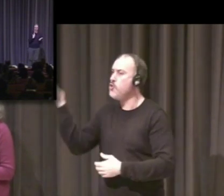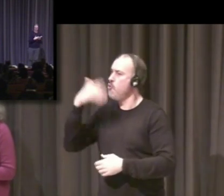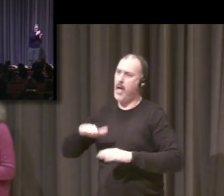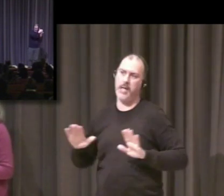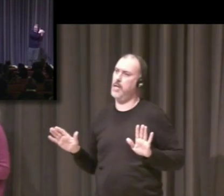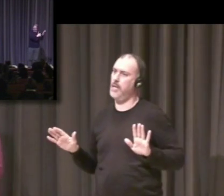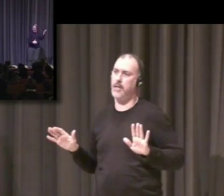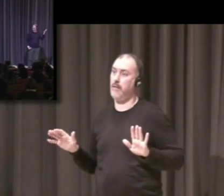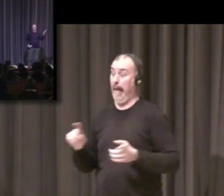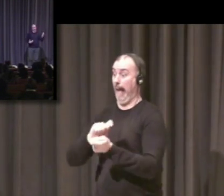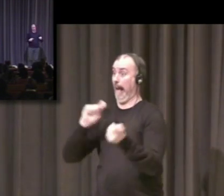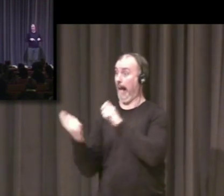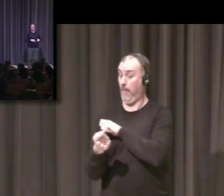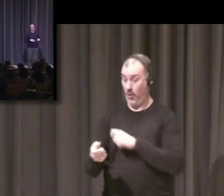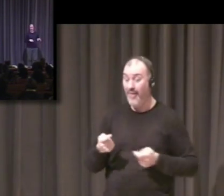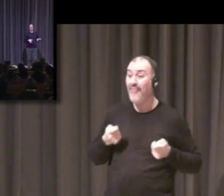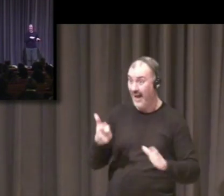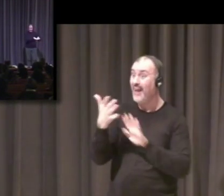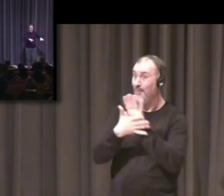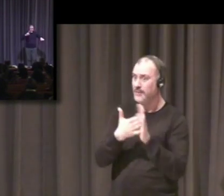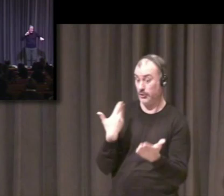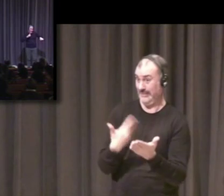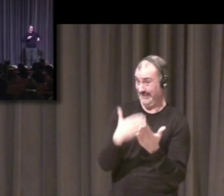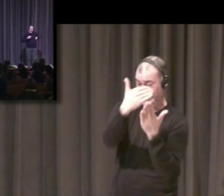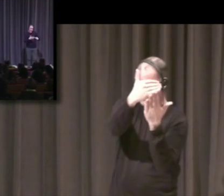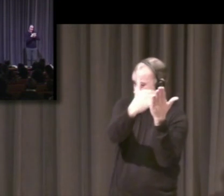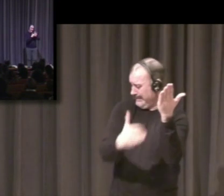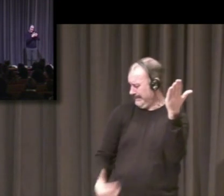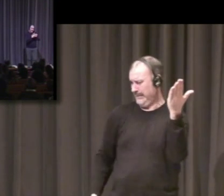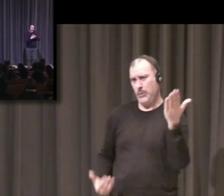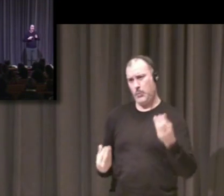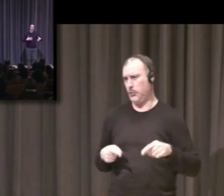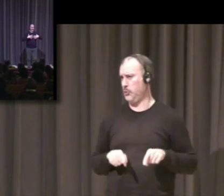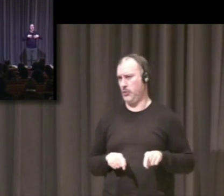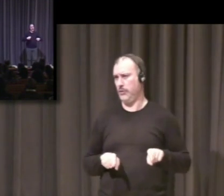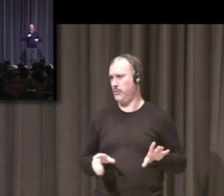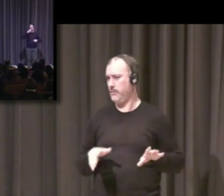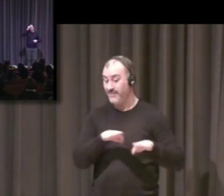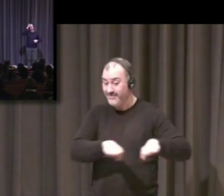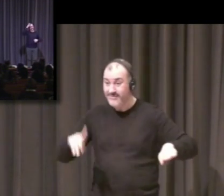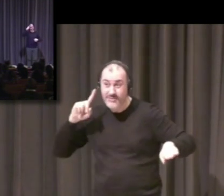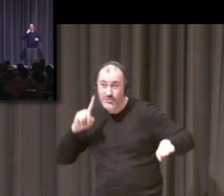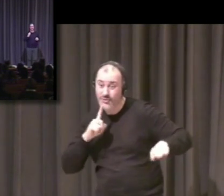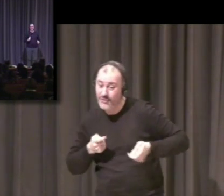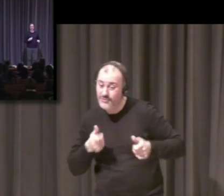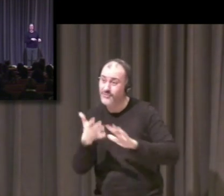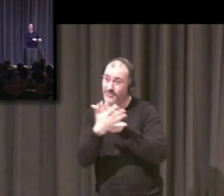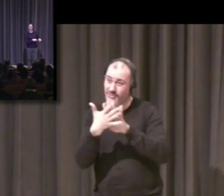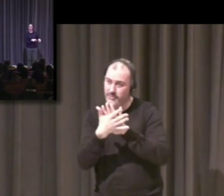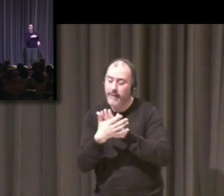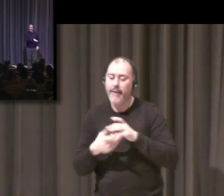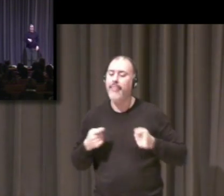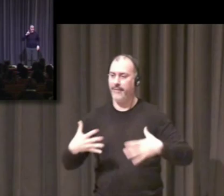language protects their cognitive health. Not giving a deaf child a sign language